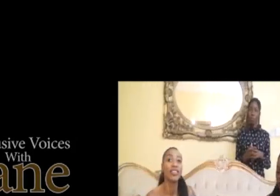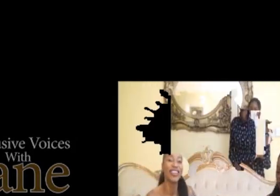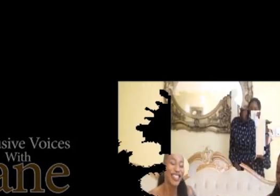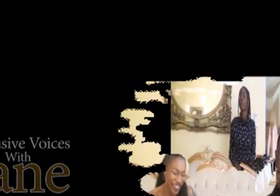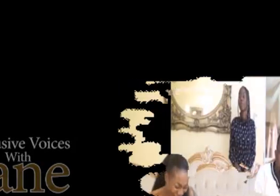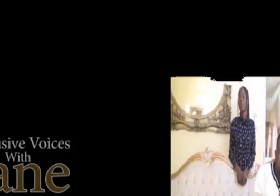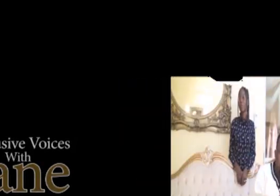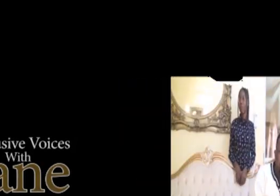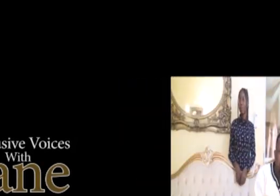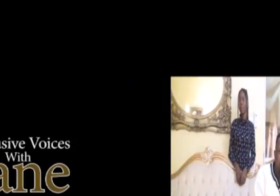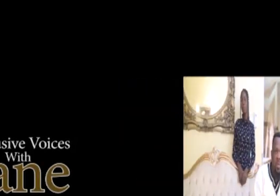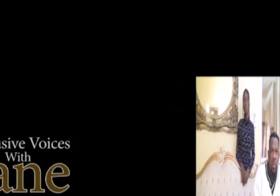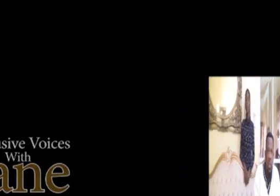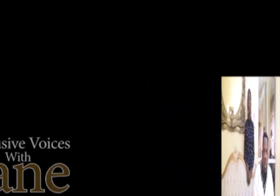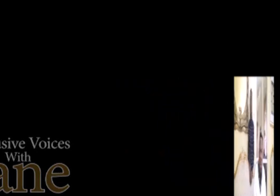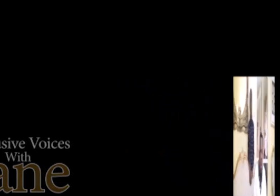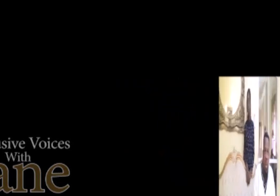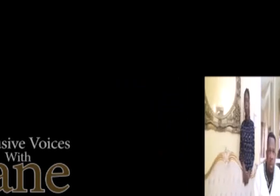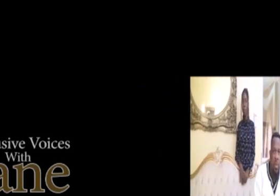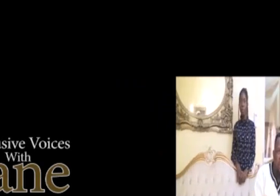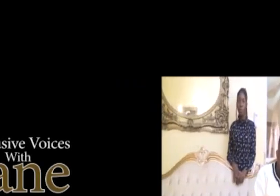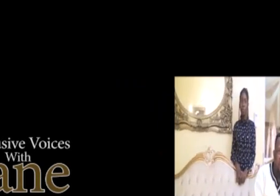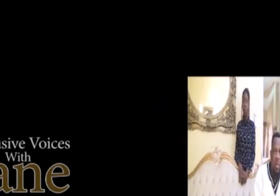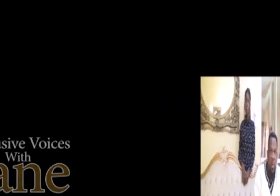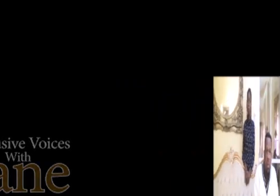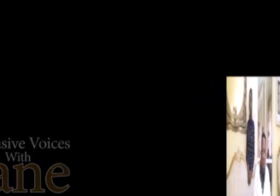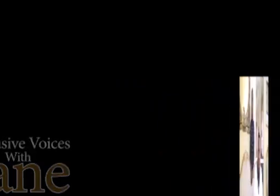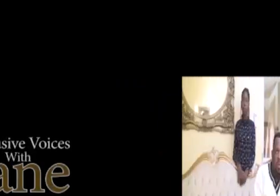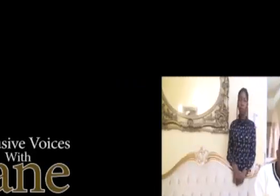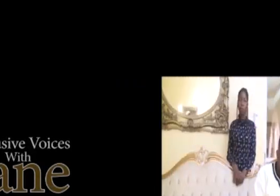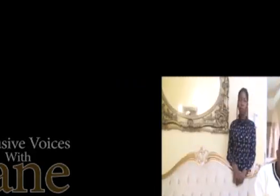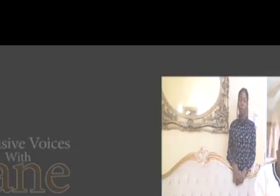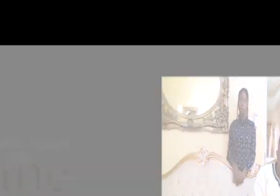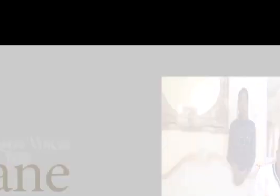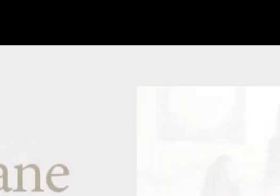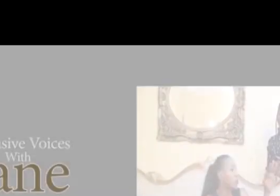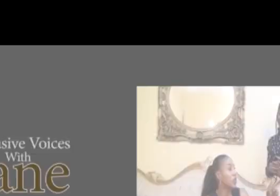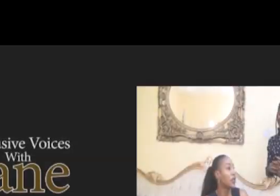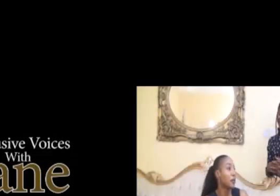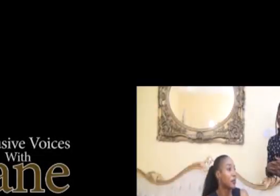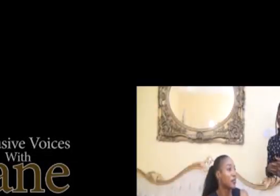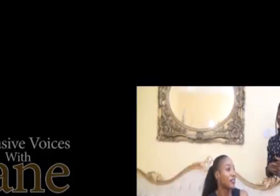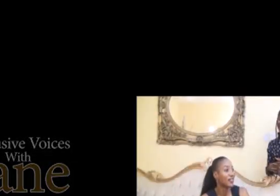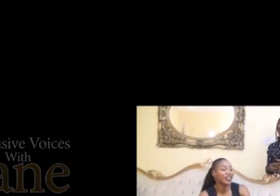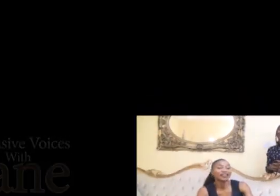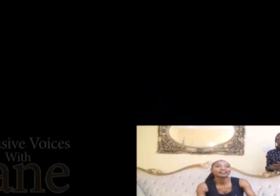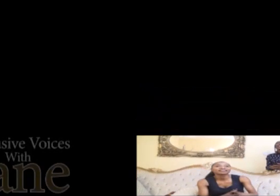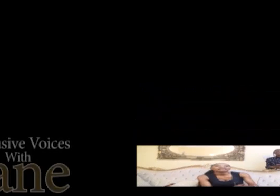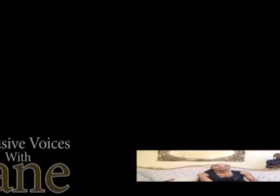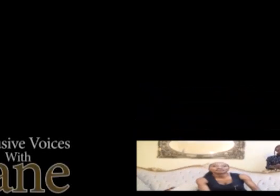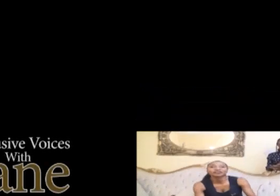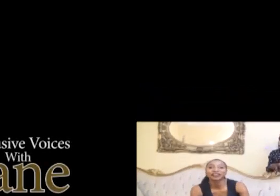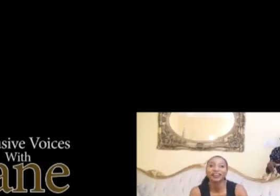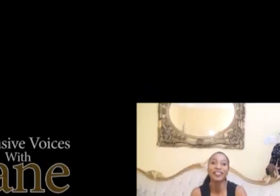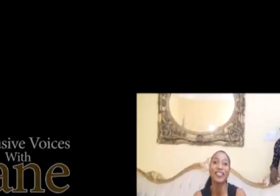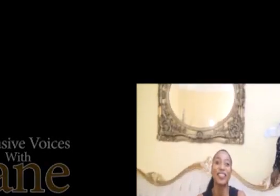love you. Nobody said you would be the one to change my mind, 'cause